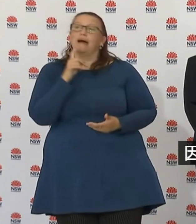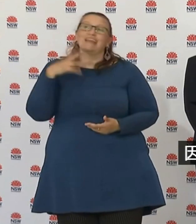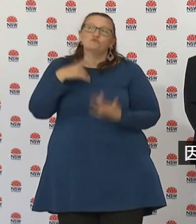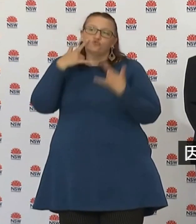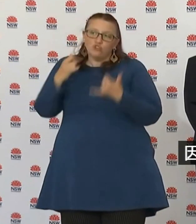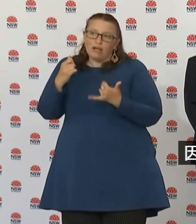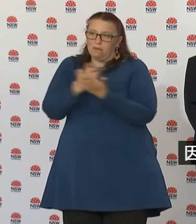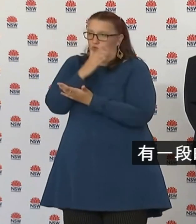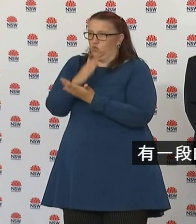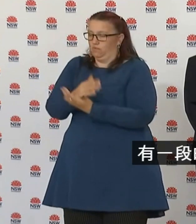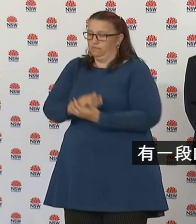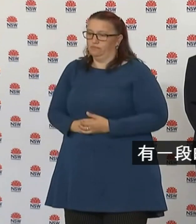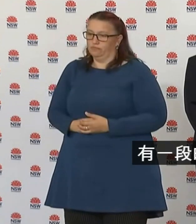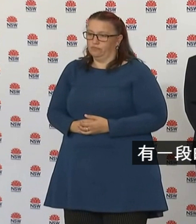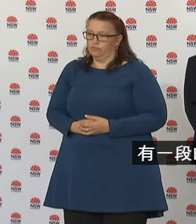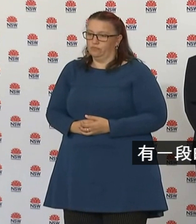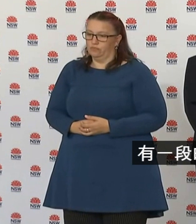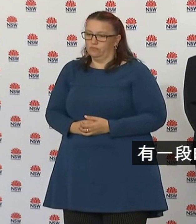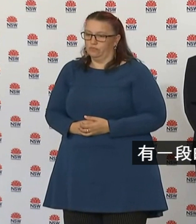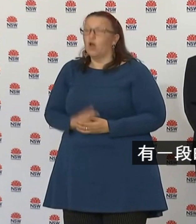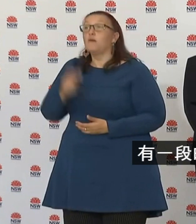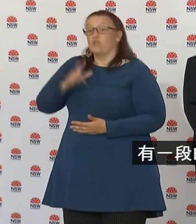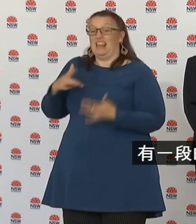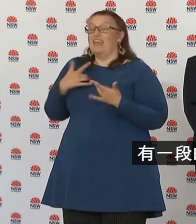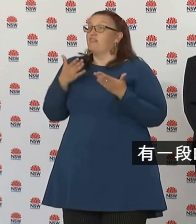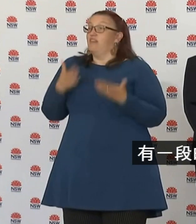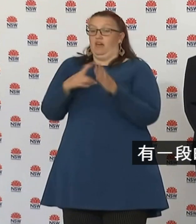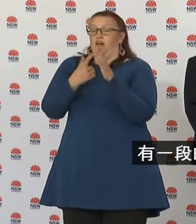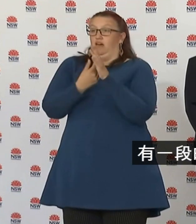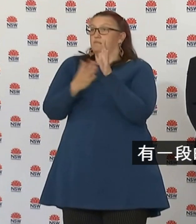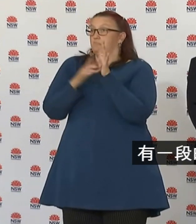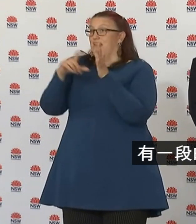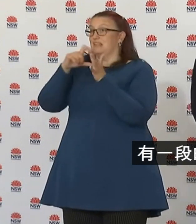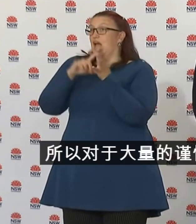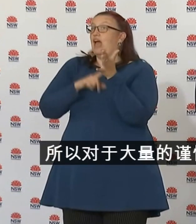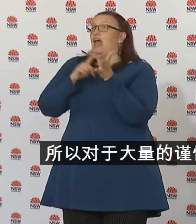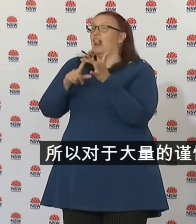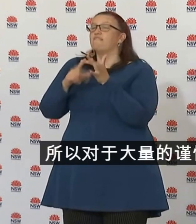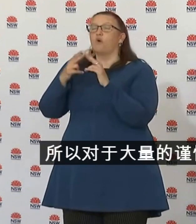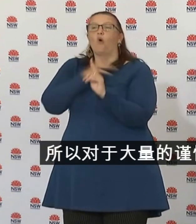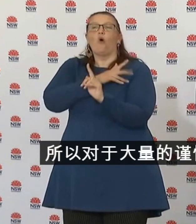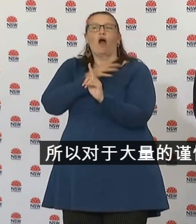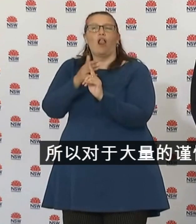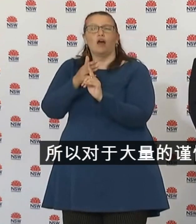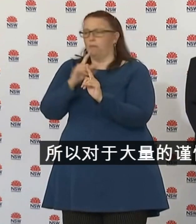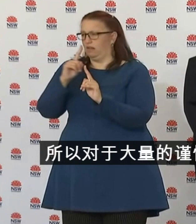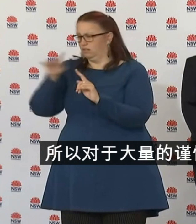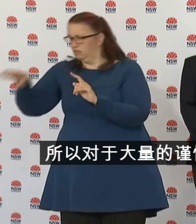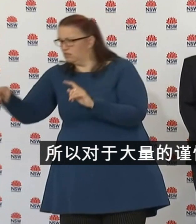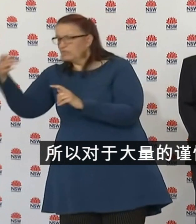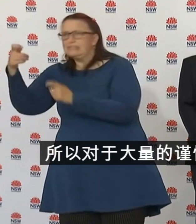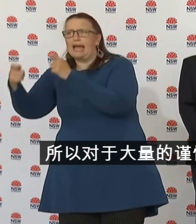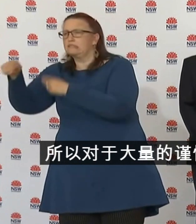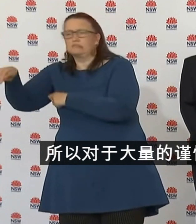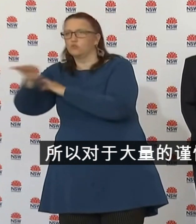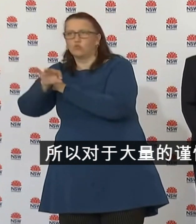there for a little period of time and it hadn't previously detected. So for the abundance of caution,